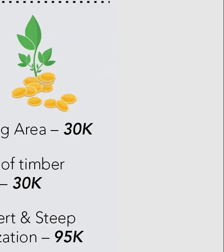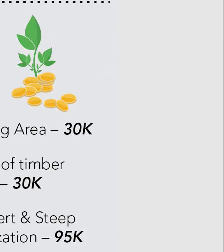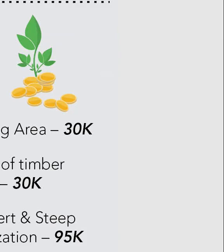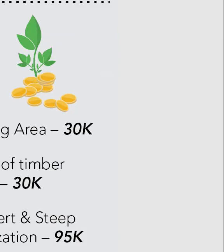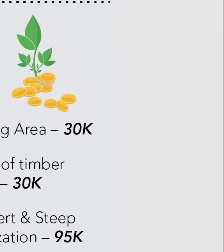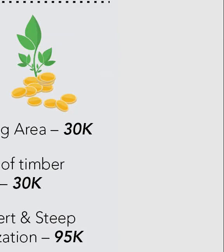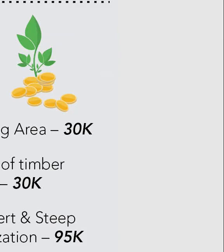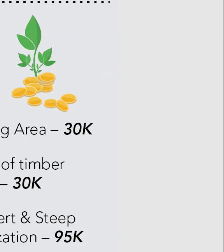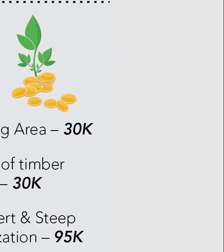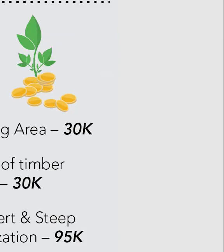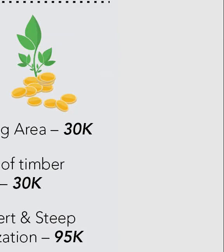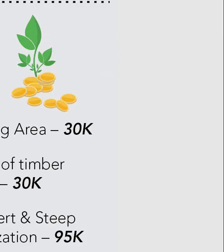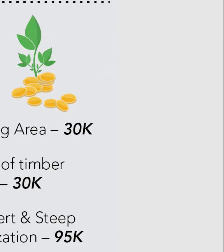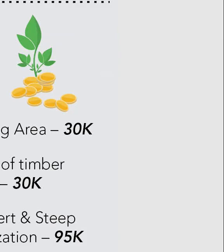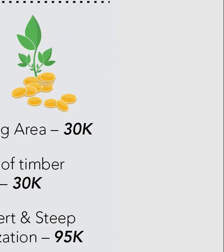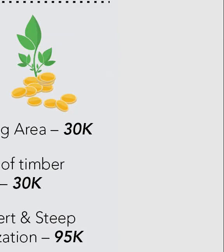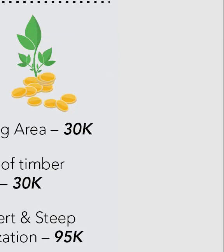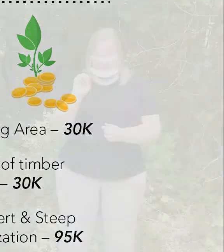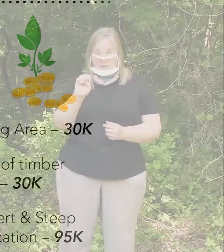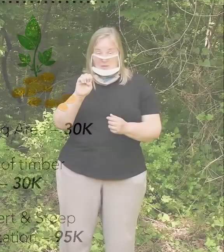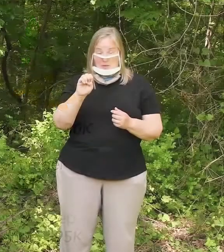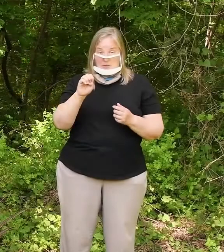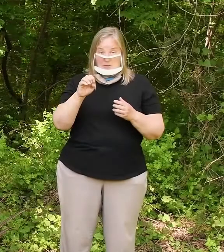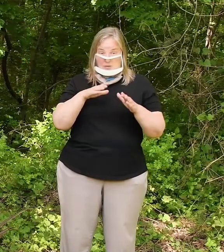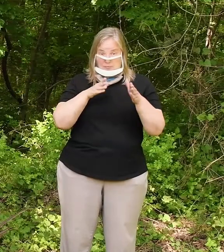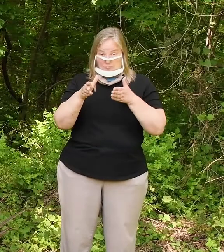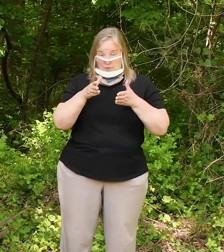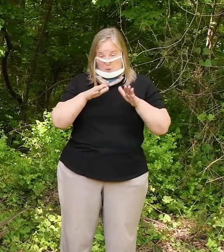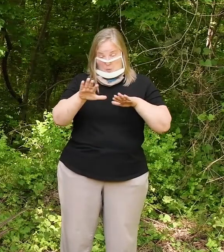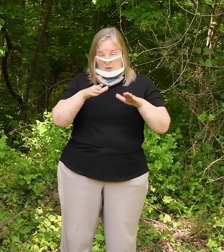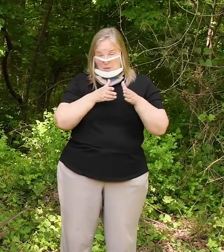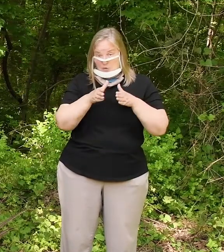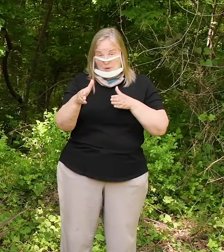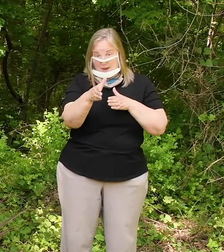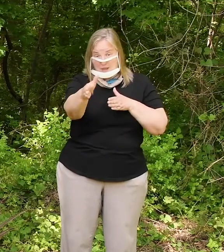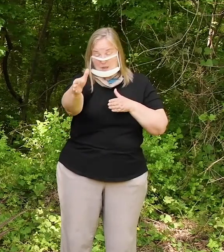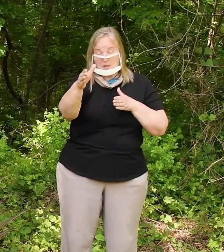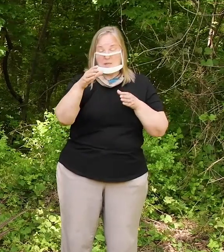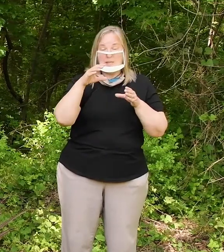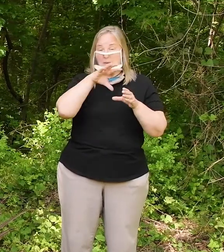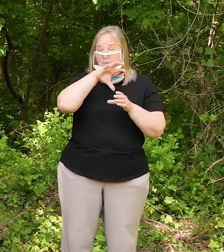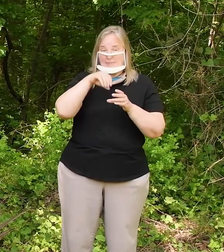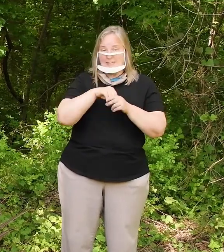1.16 mile trail within Savage Park, traveling along